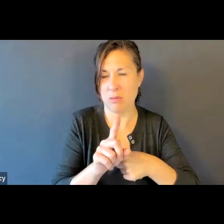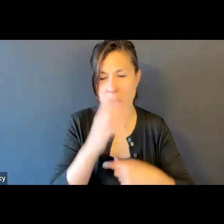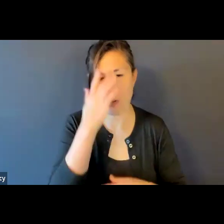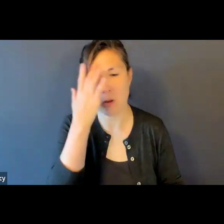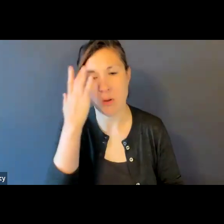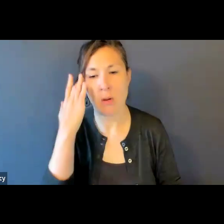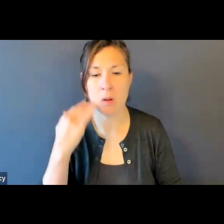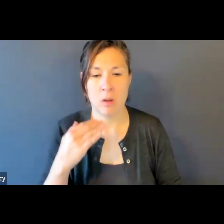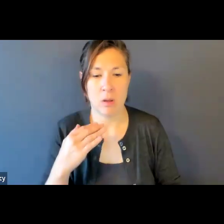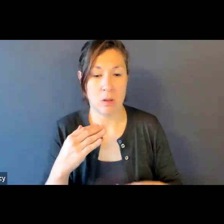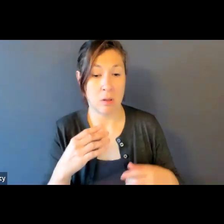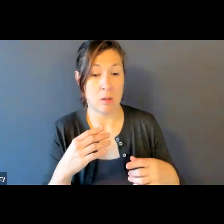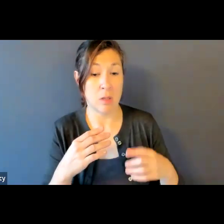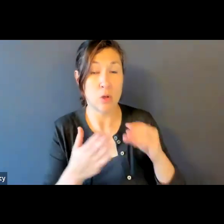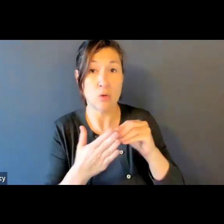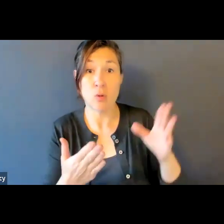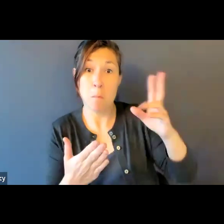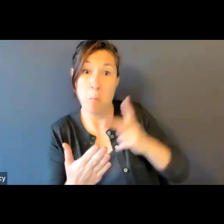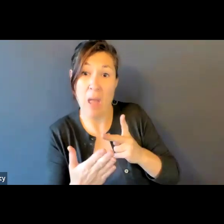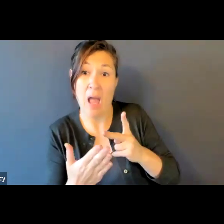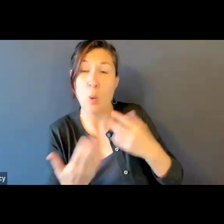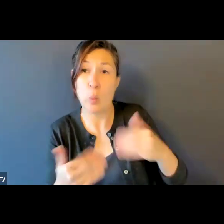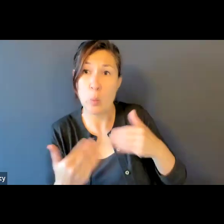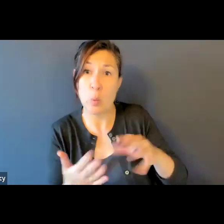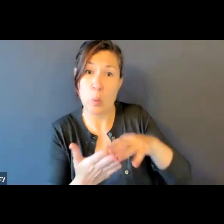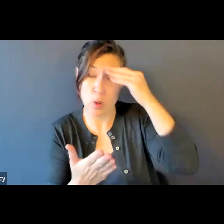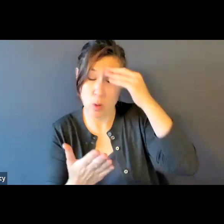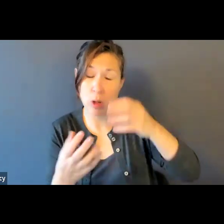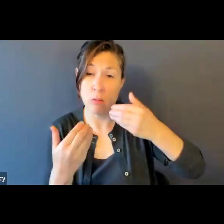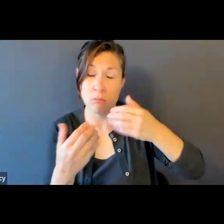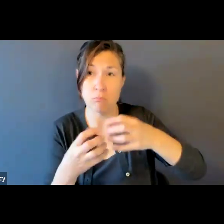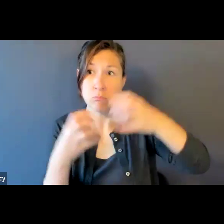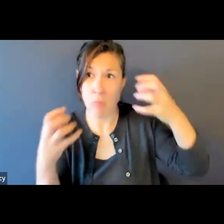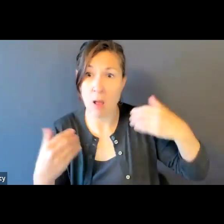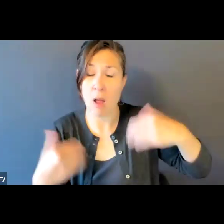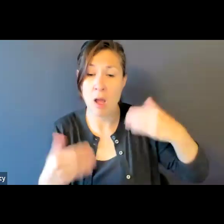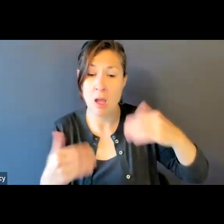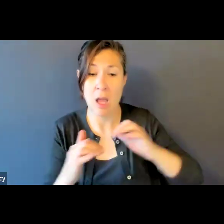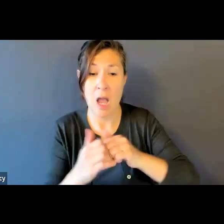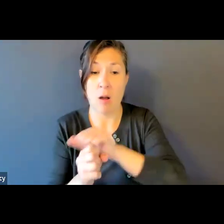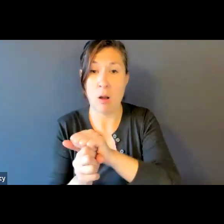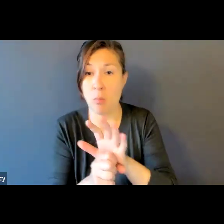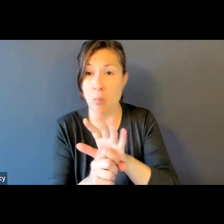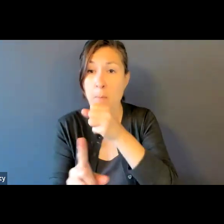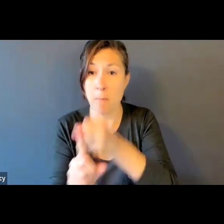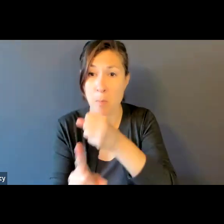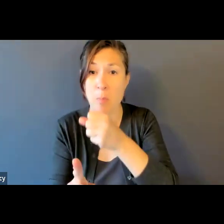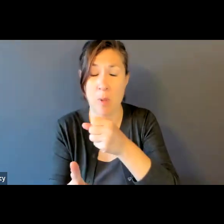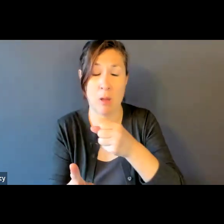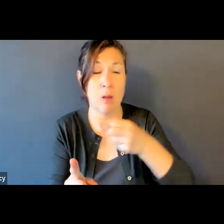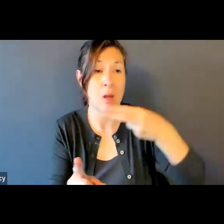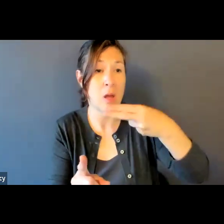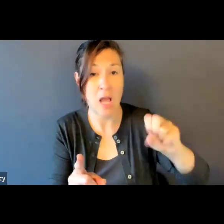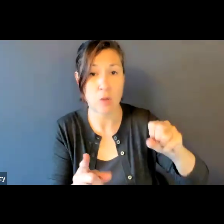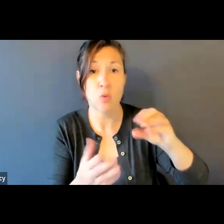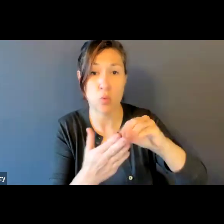learned a lot since the students have returned about the impact of the pandemic on high school students, all students, but in this case,